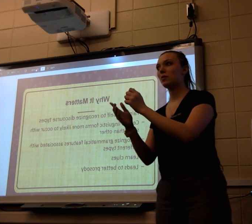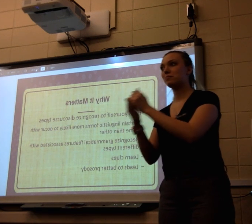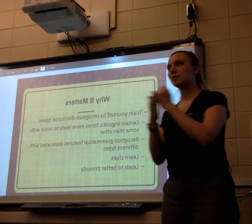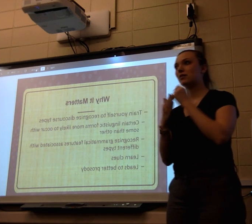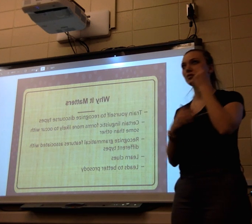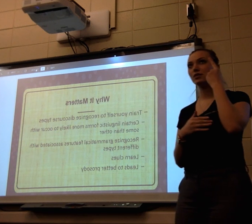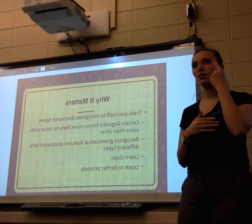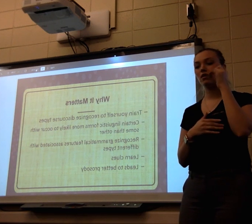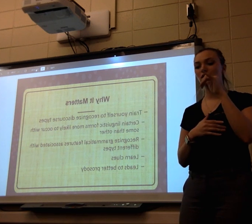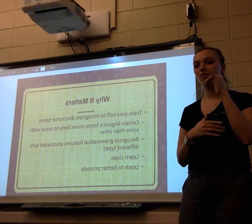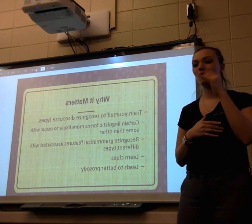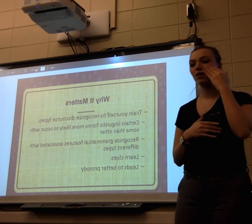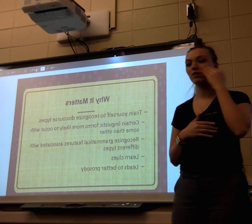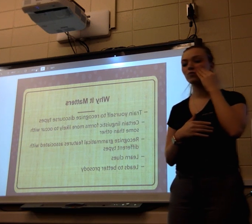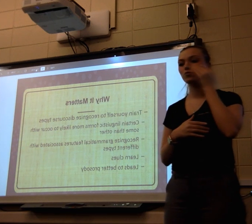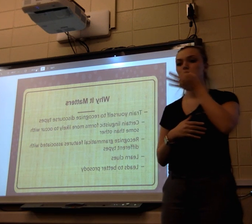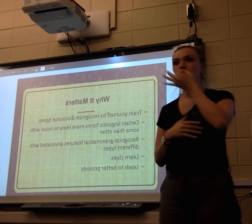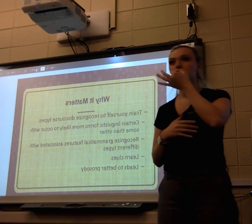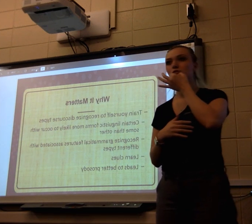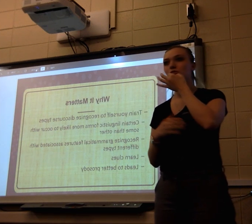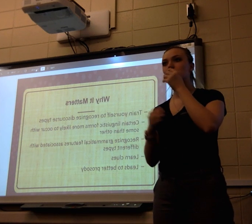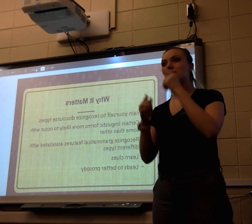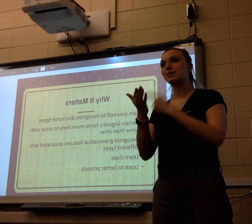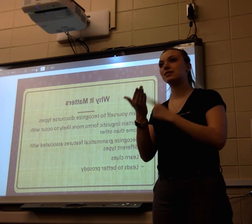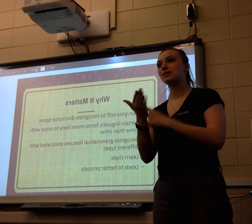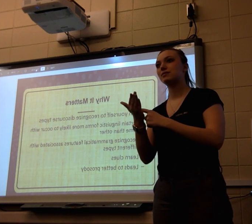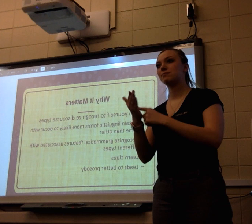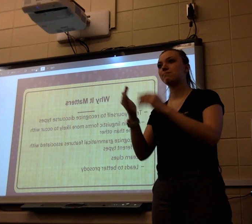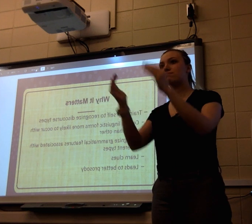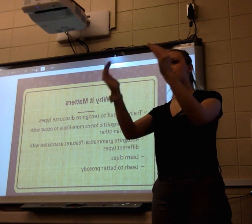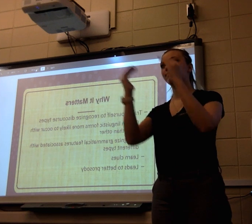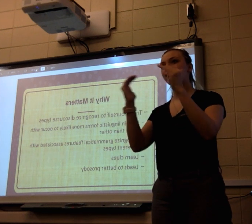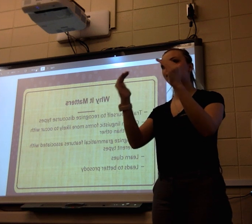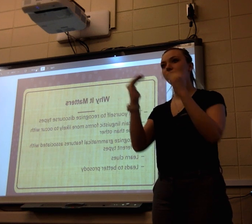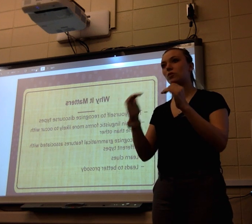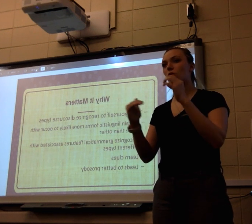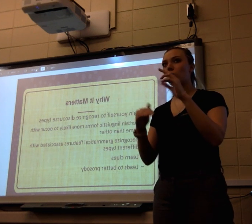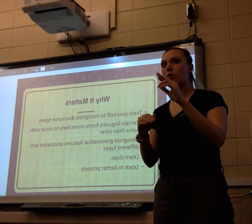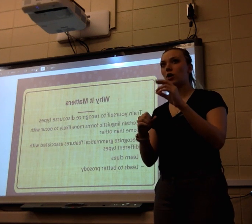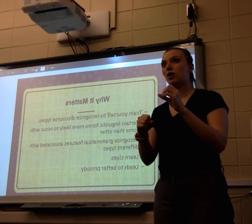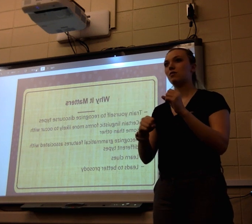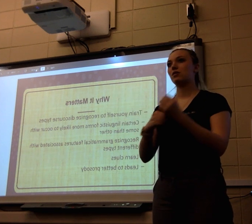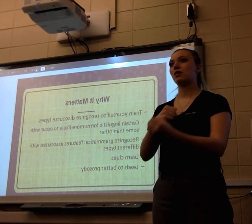Or a cause and effect. Right? What ASL feature do we use for cause and effect?